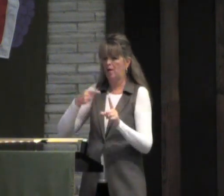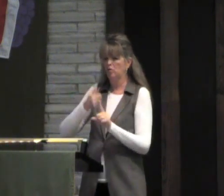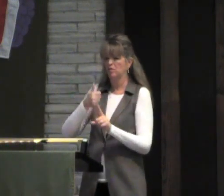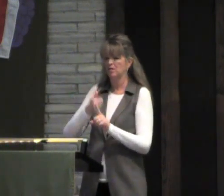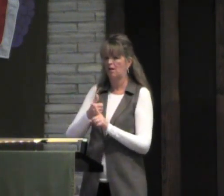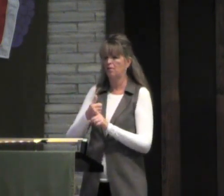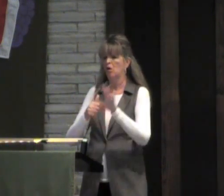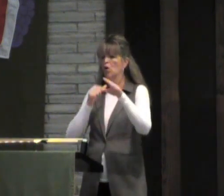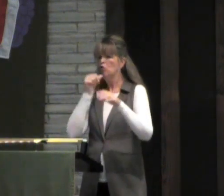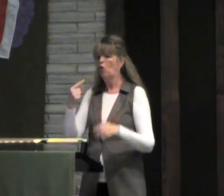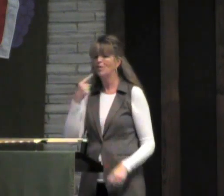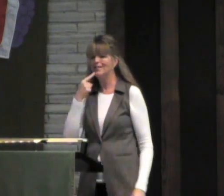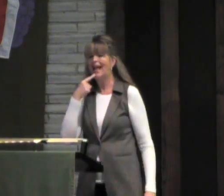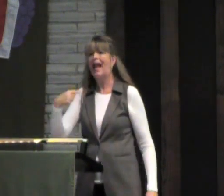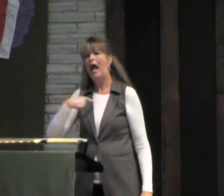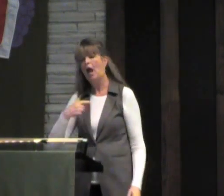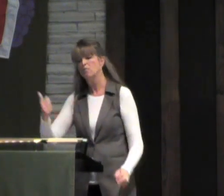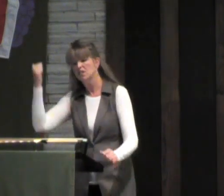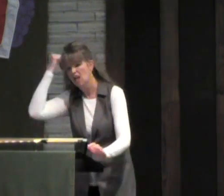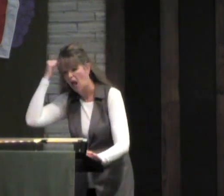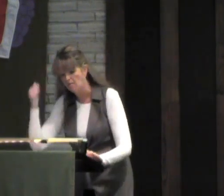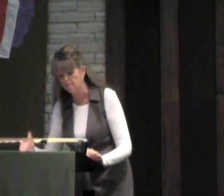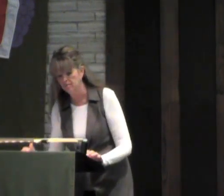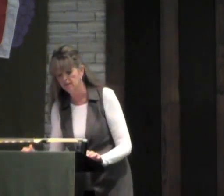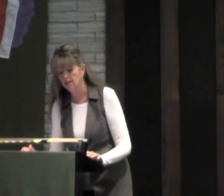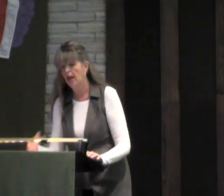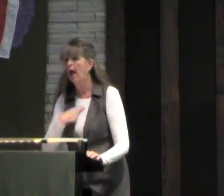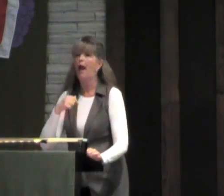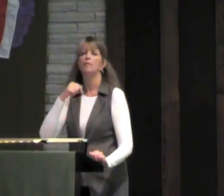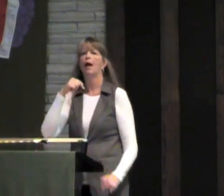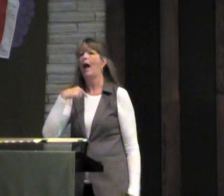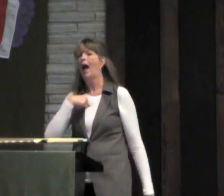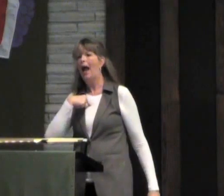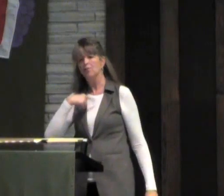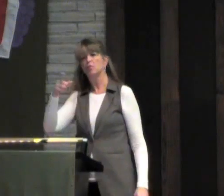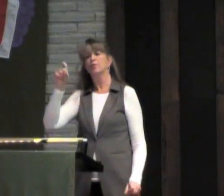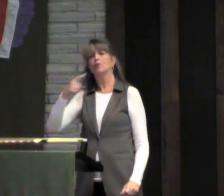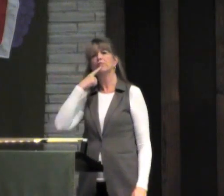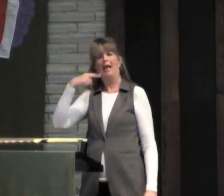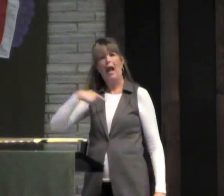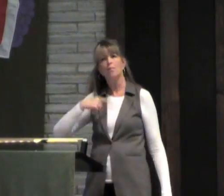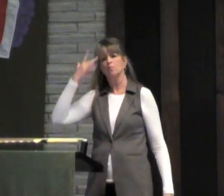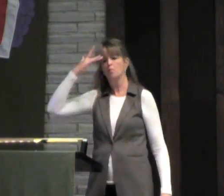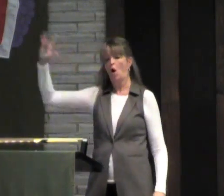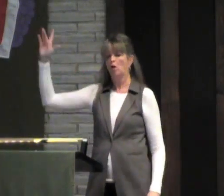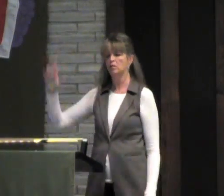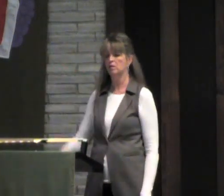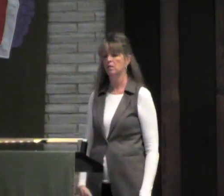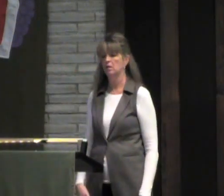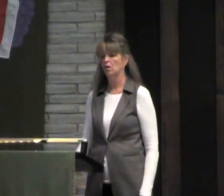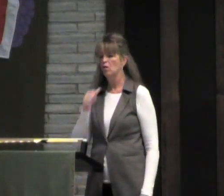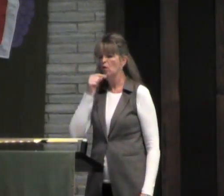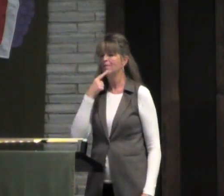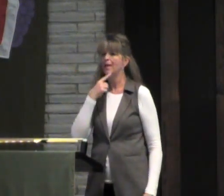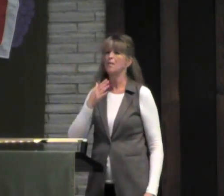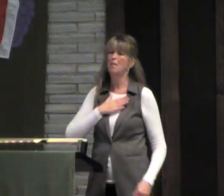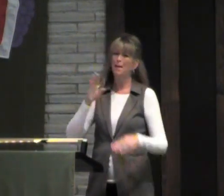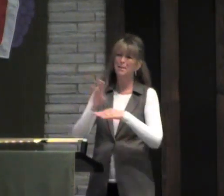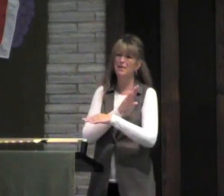life and talk negative about yourself. Don't say, I'm dumb. You need to say, I'm smart.